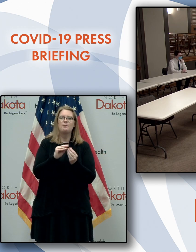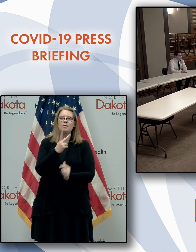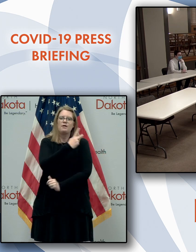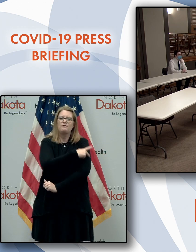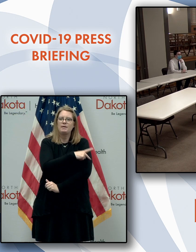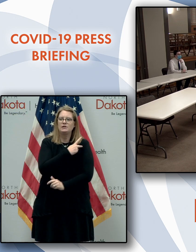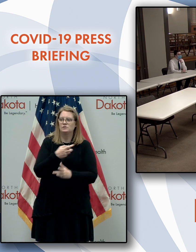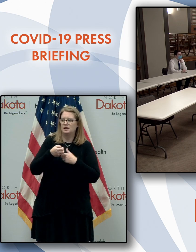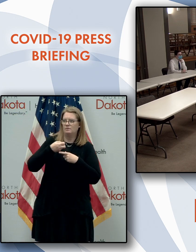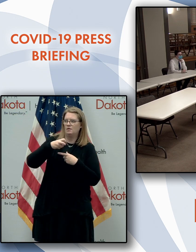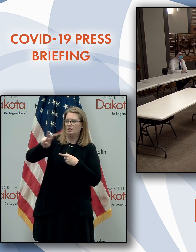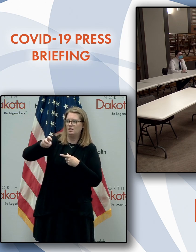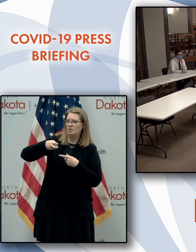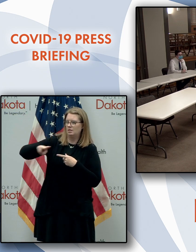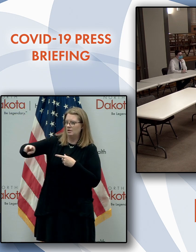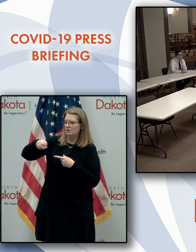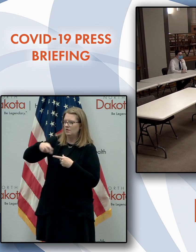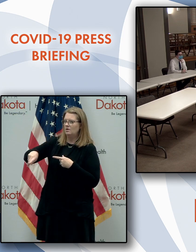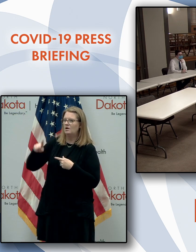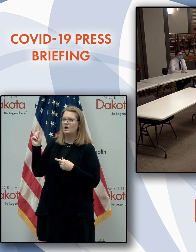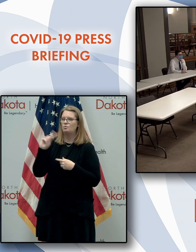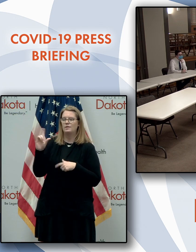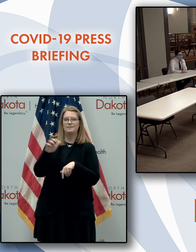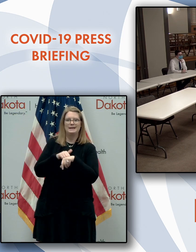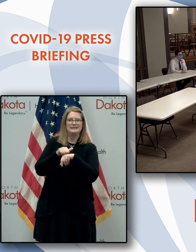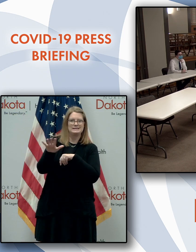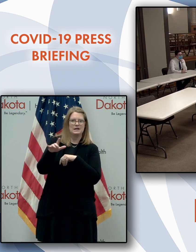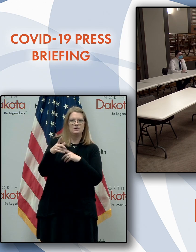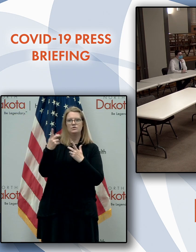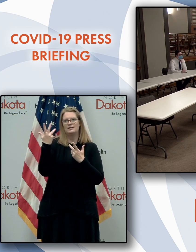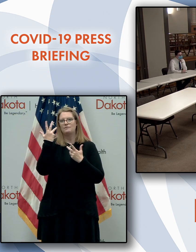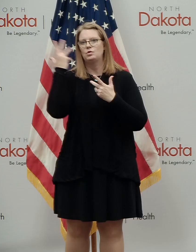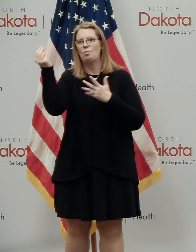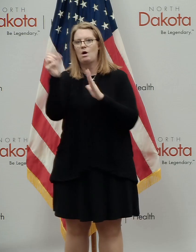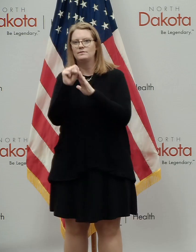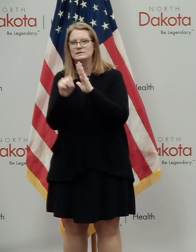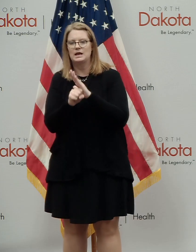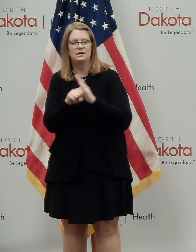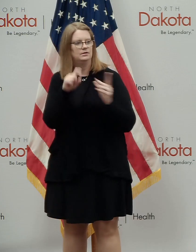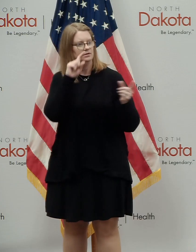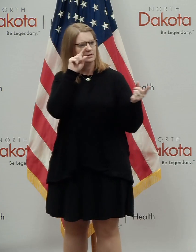and how far are they having to be sent, or any having to go out of state?